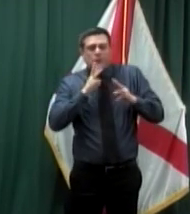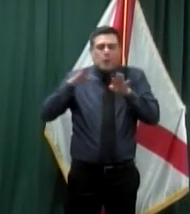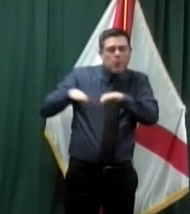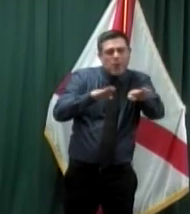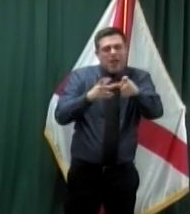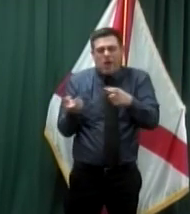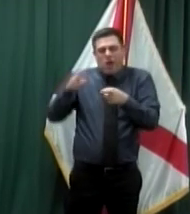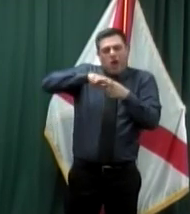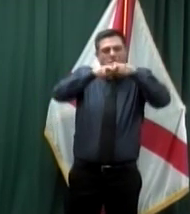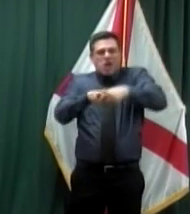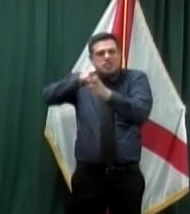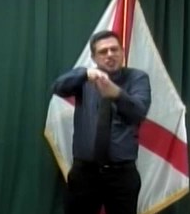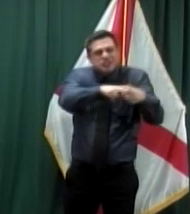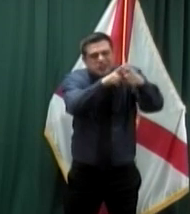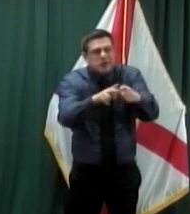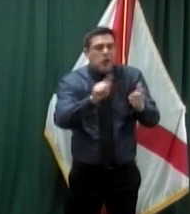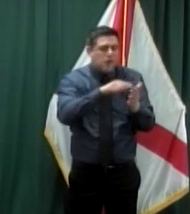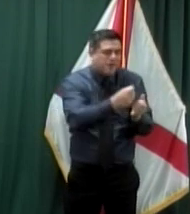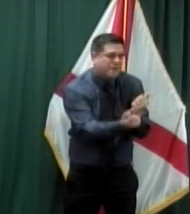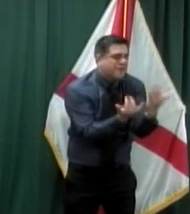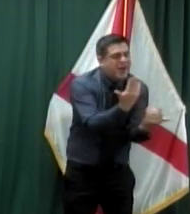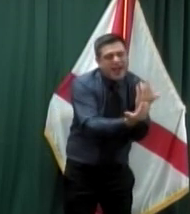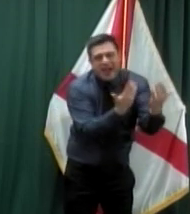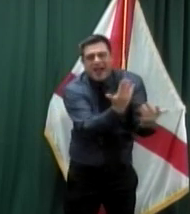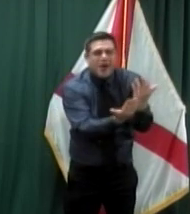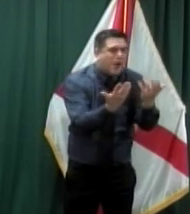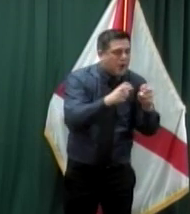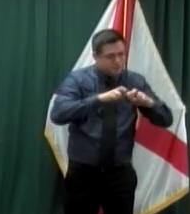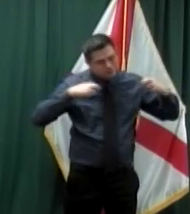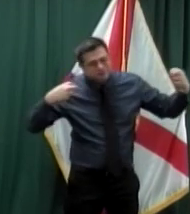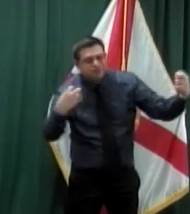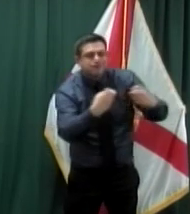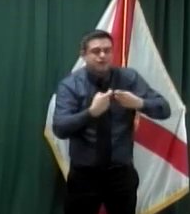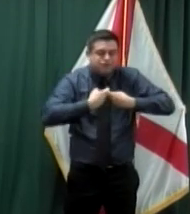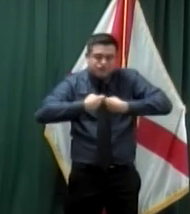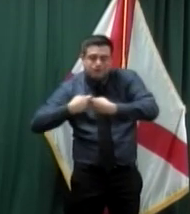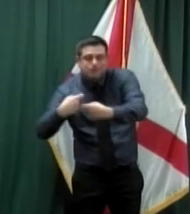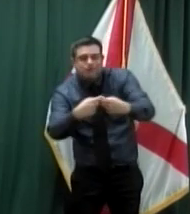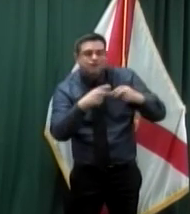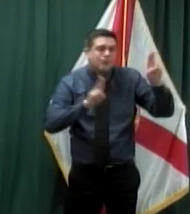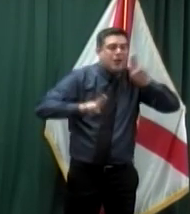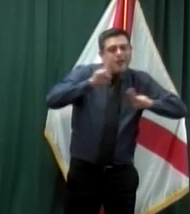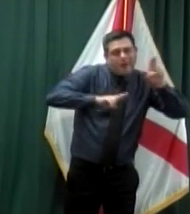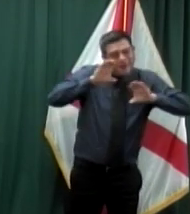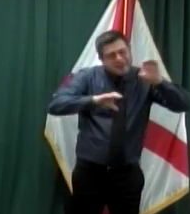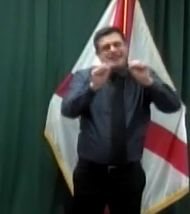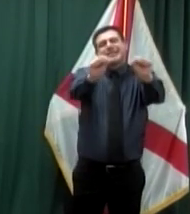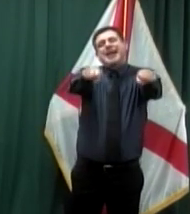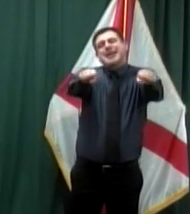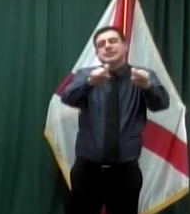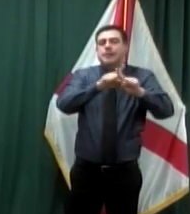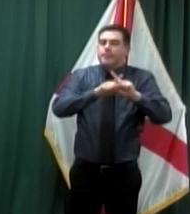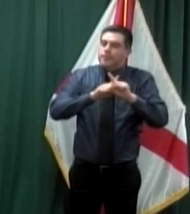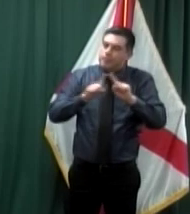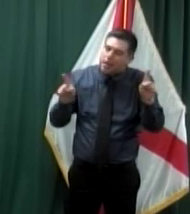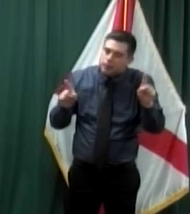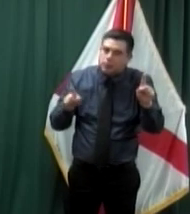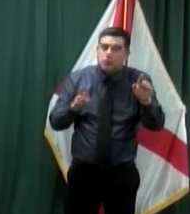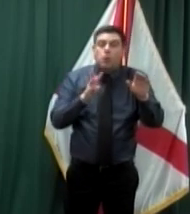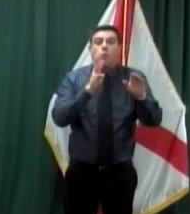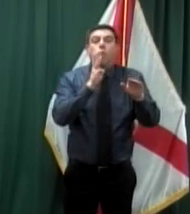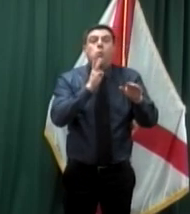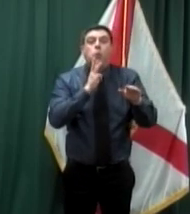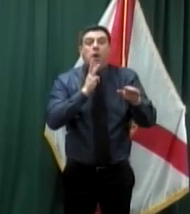cooped up for a long period of time, so the expectation is we're going to have a lot of people on the waterways. Just take a deep breath, enjoy